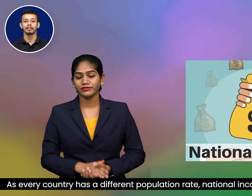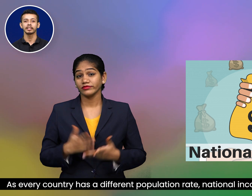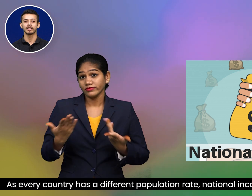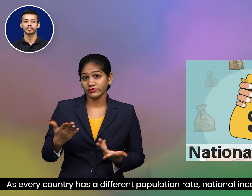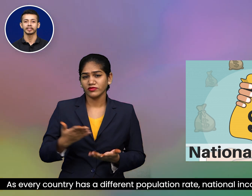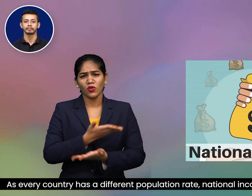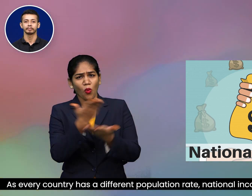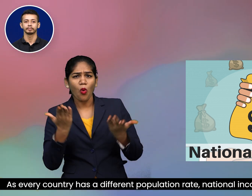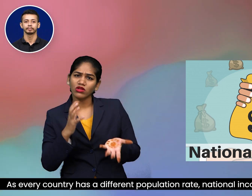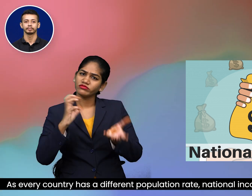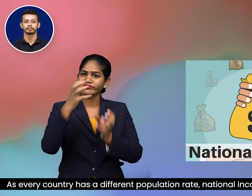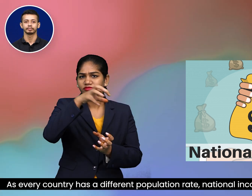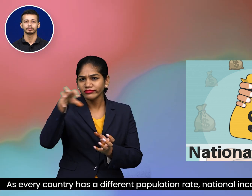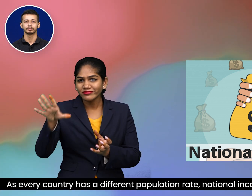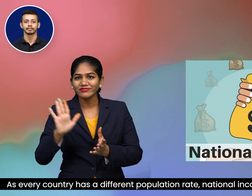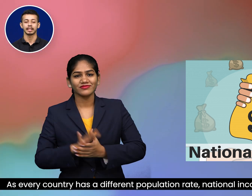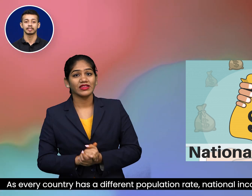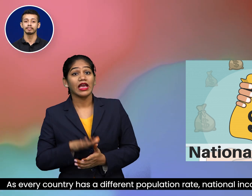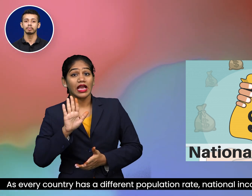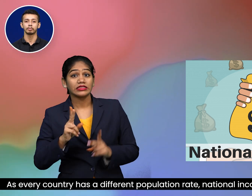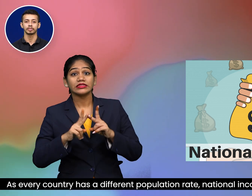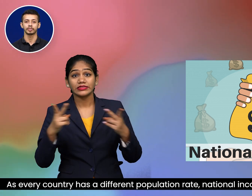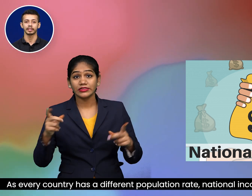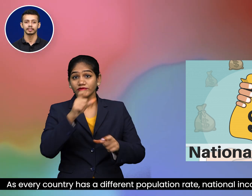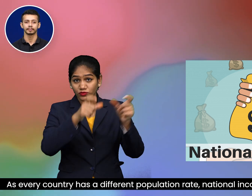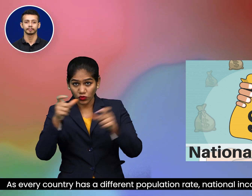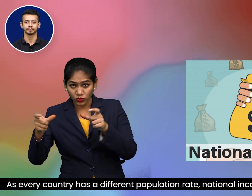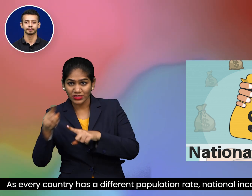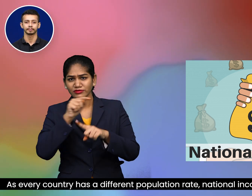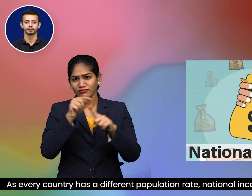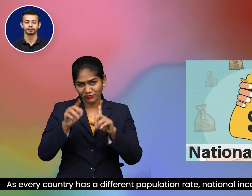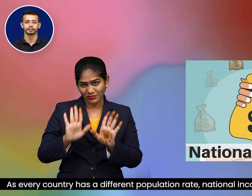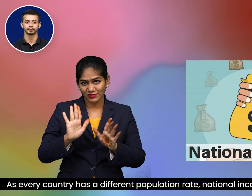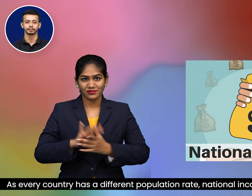As every country has different population rate,